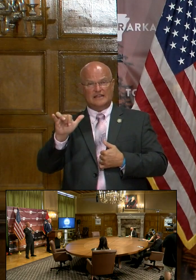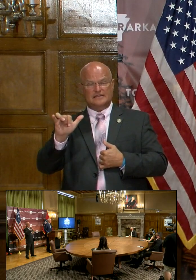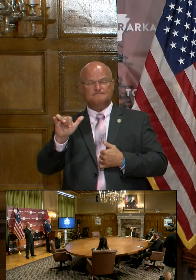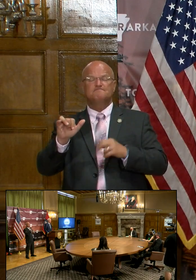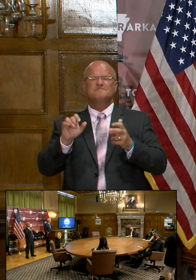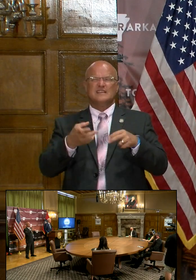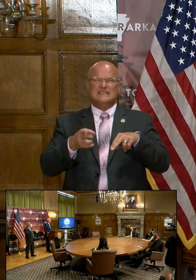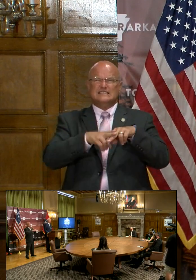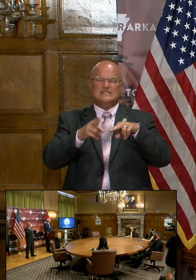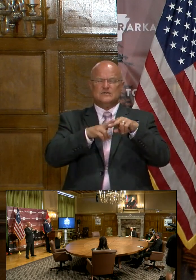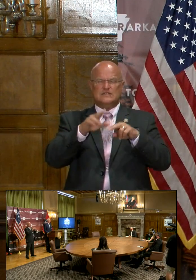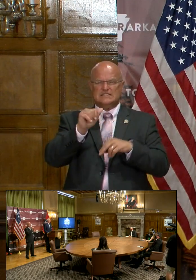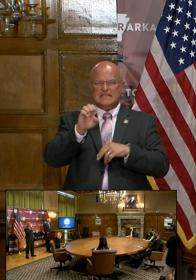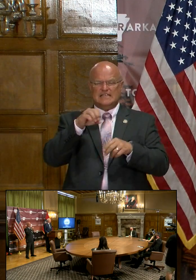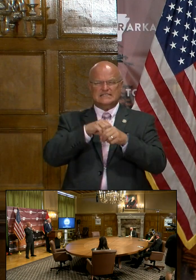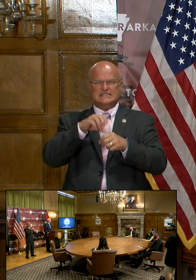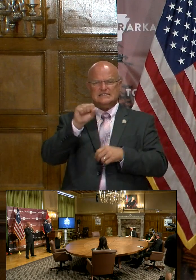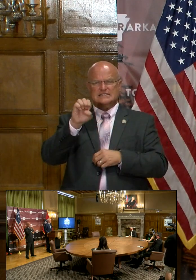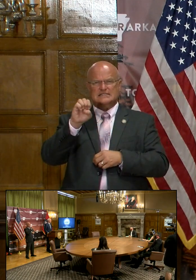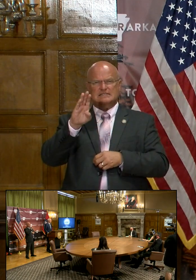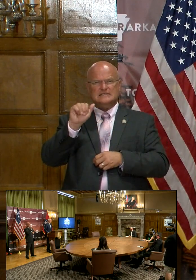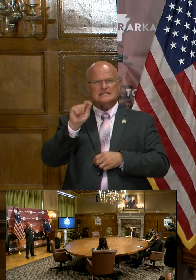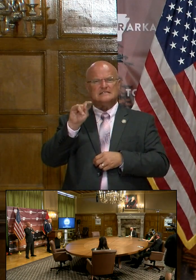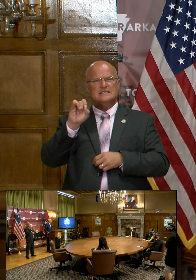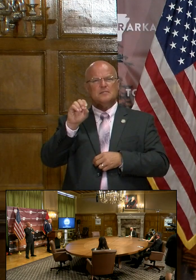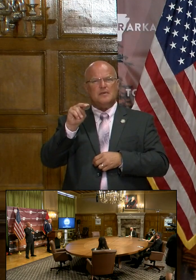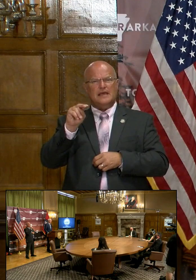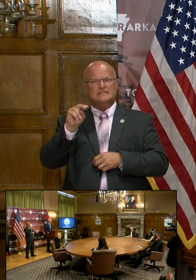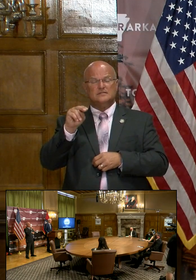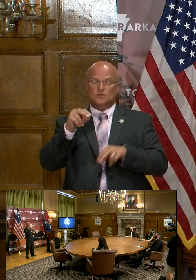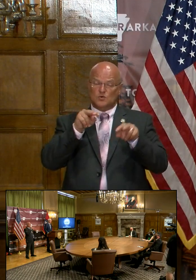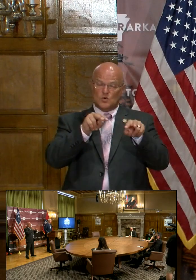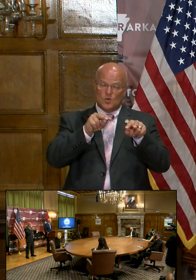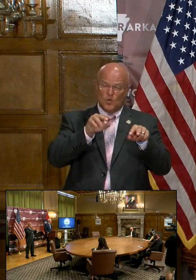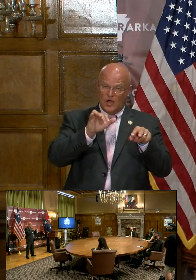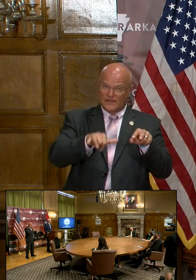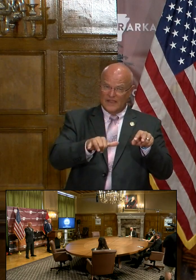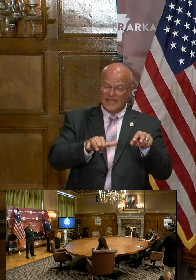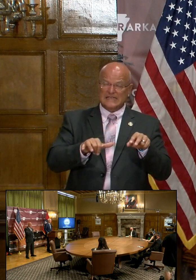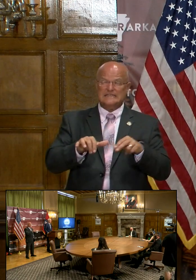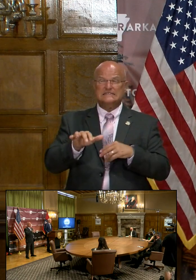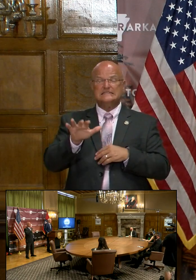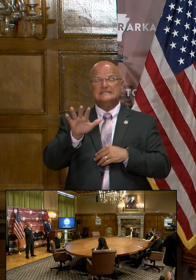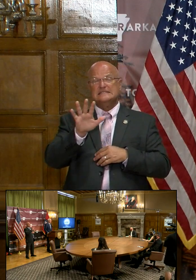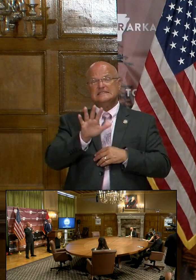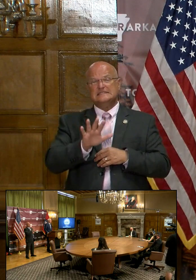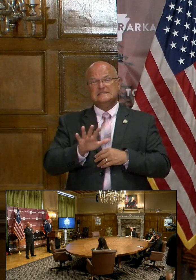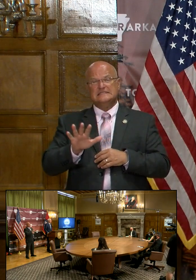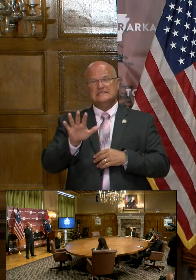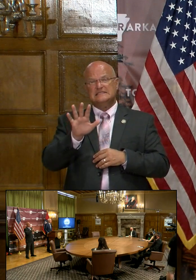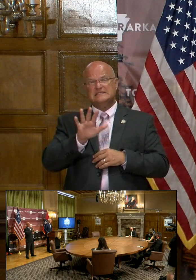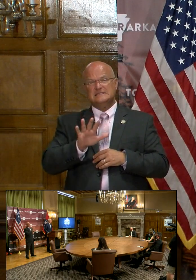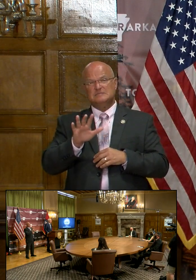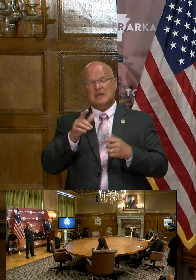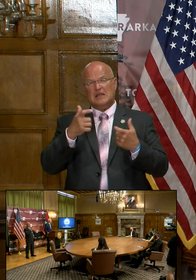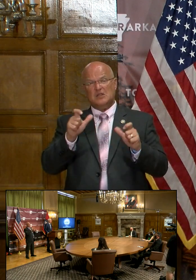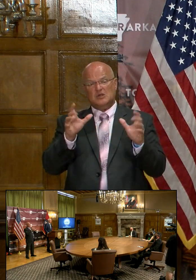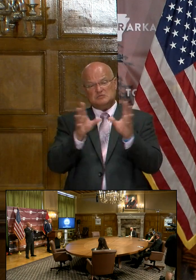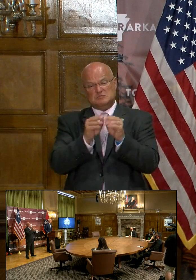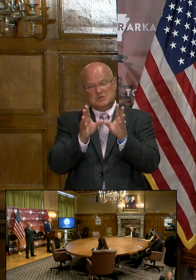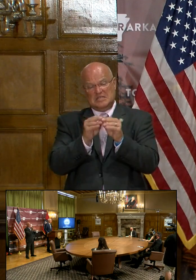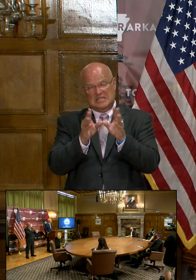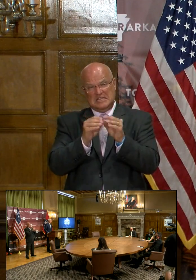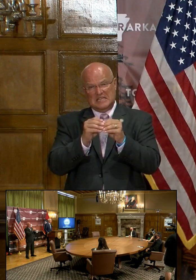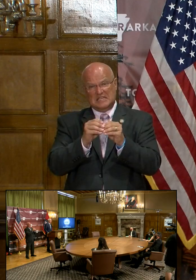increased cases in Sebastian County, I think we have to continue to watch that. It's about large gatherings,